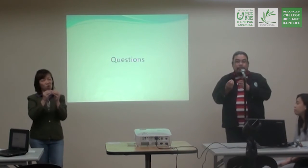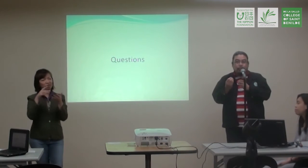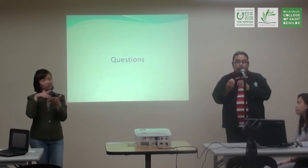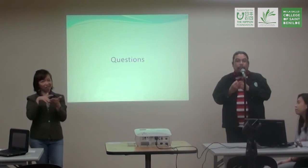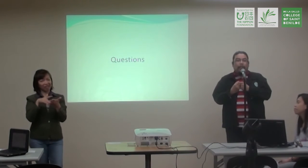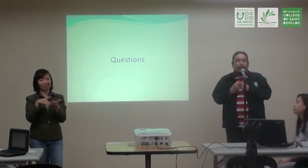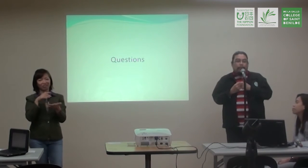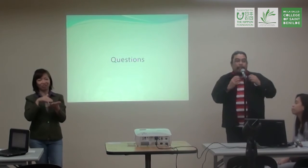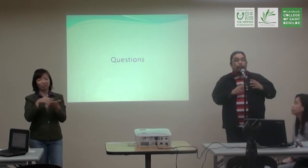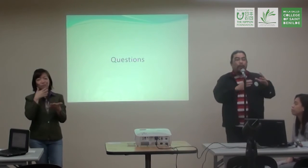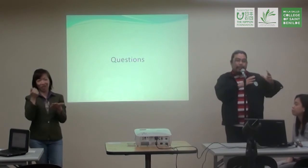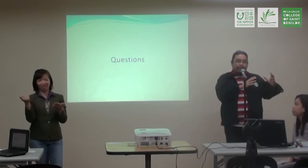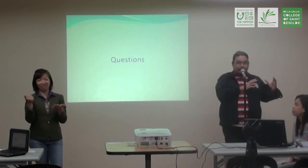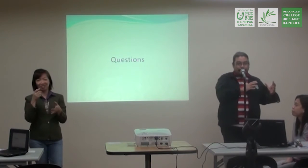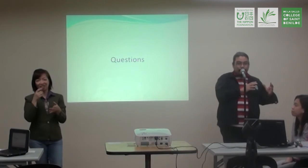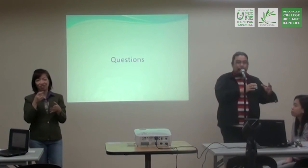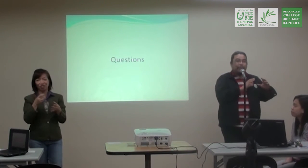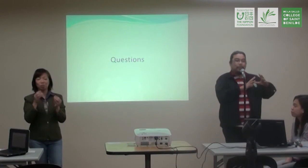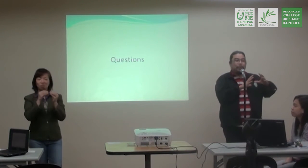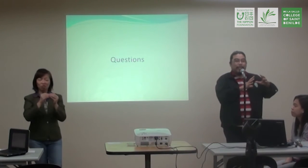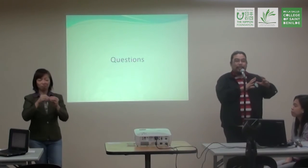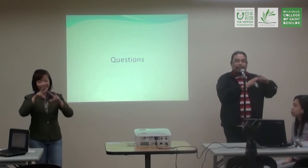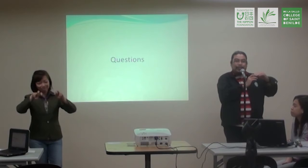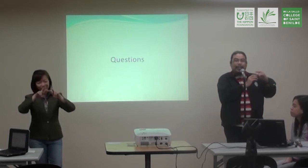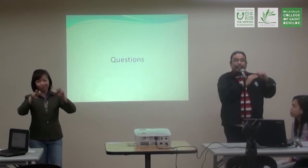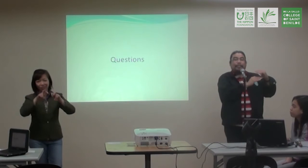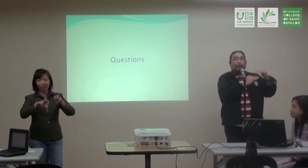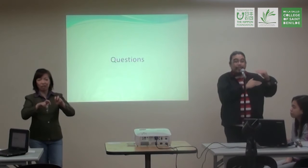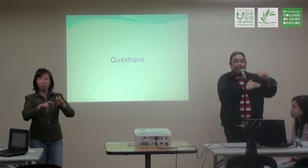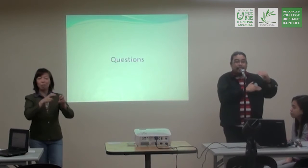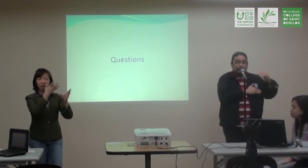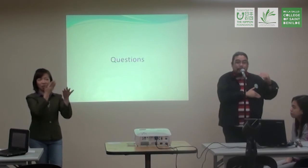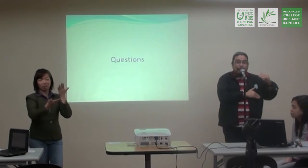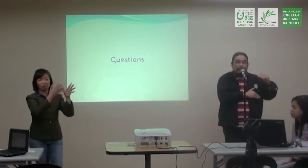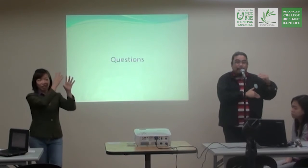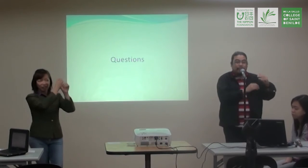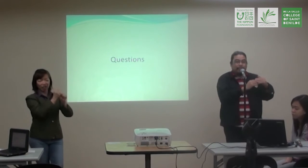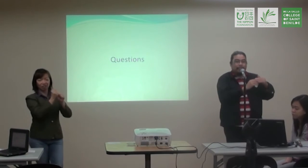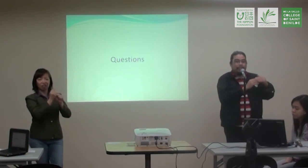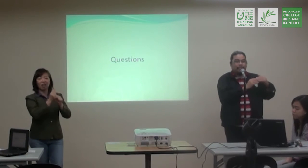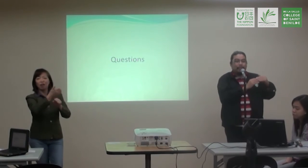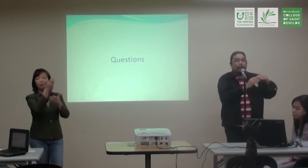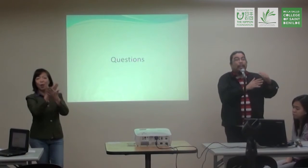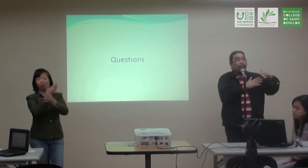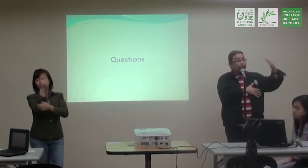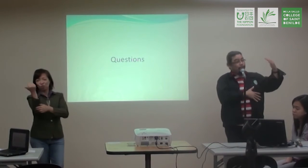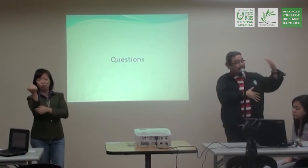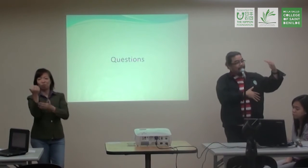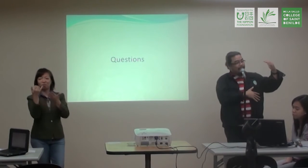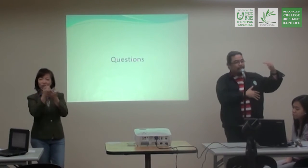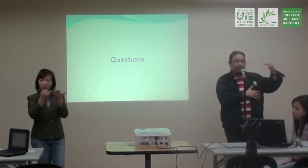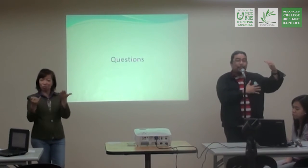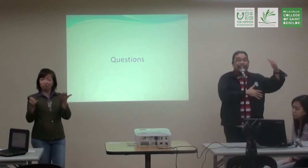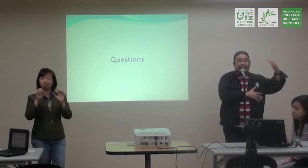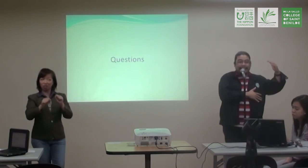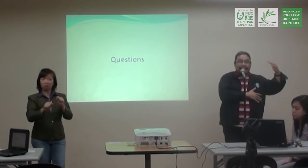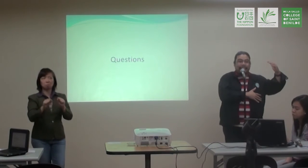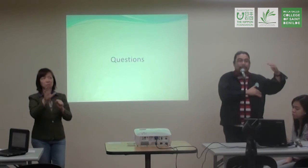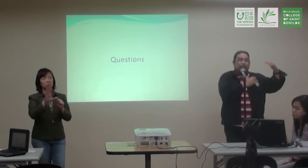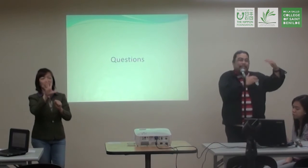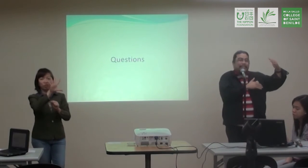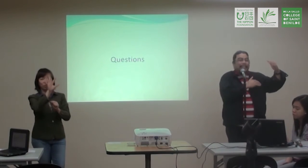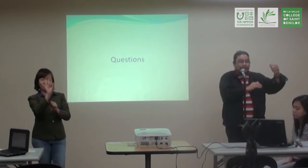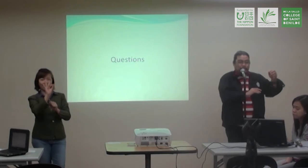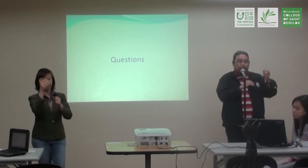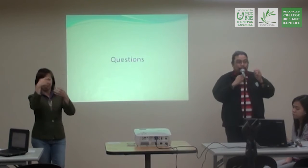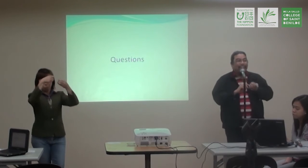be nicer to, but I do have another instrument that would measure the different aspects of happiness. It's about 59